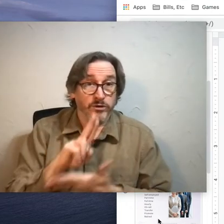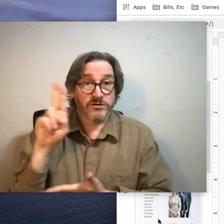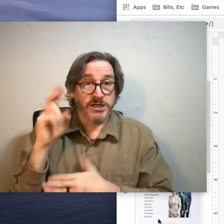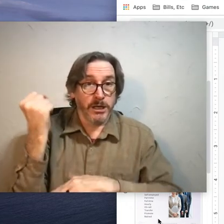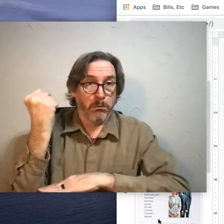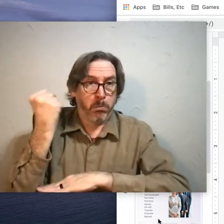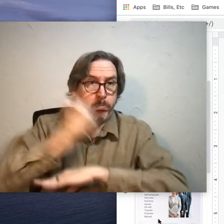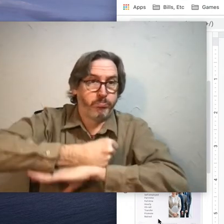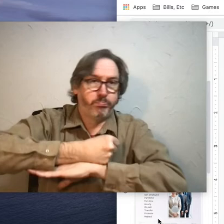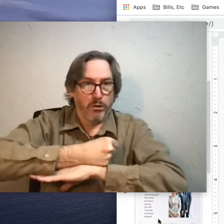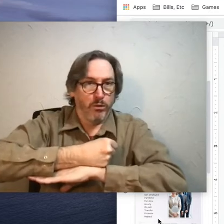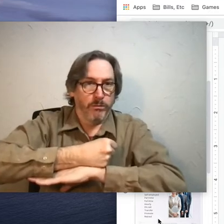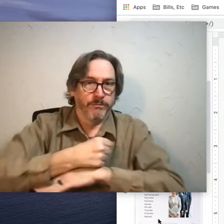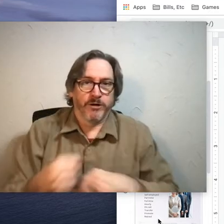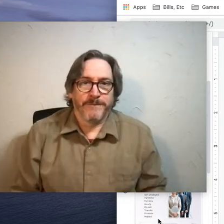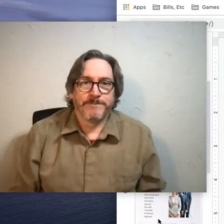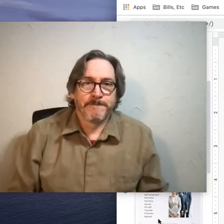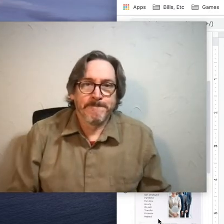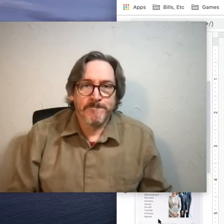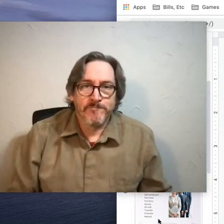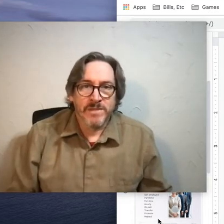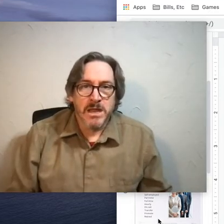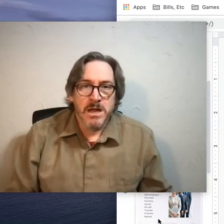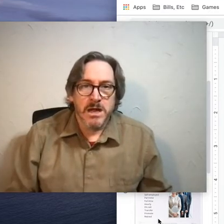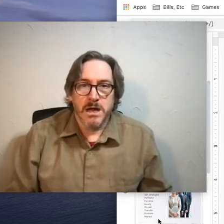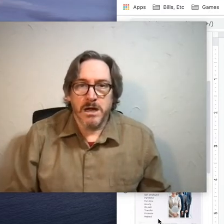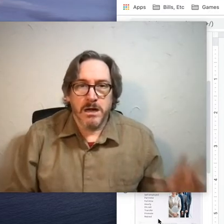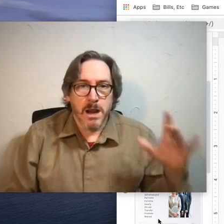Trump University, boom, right?